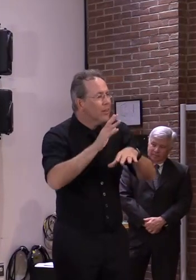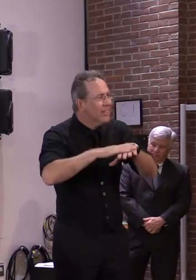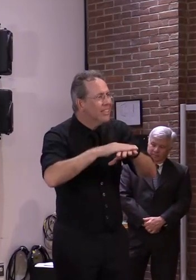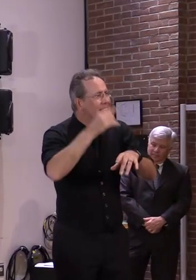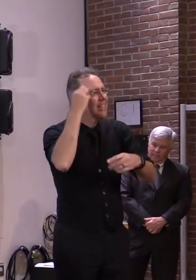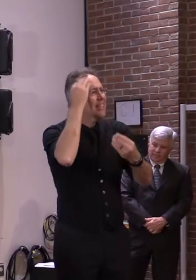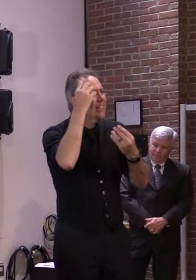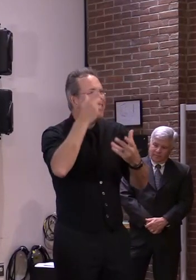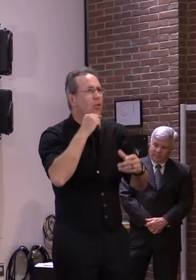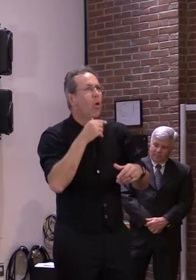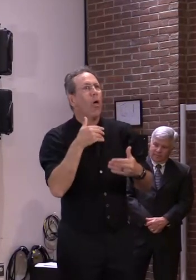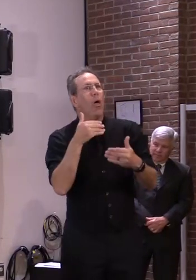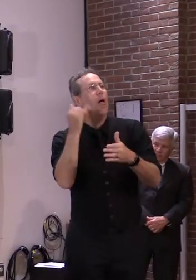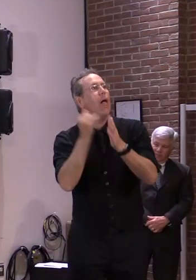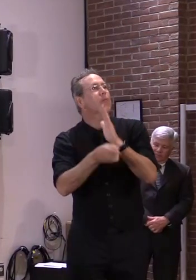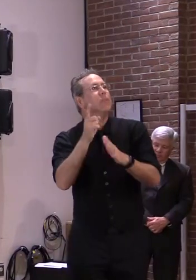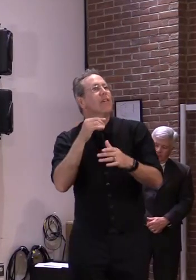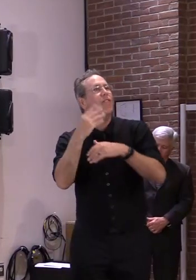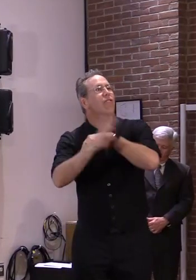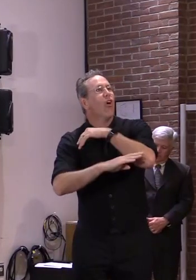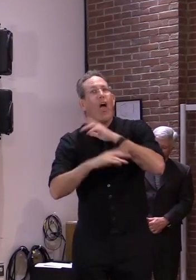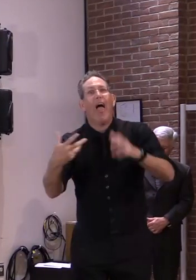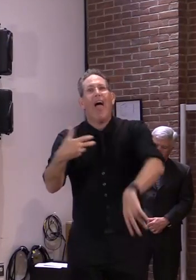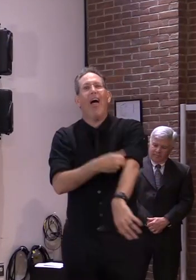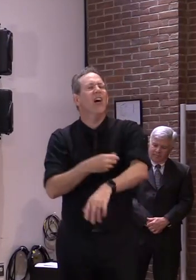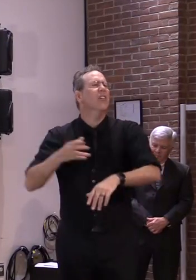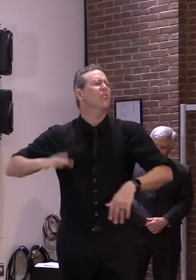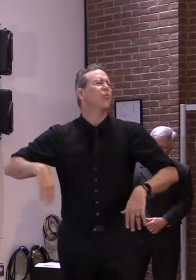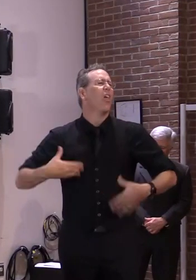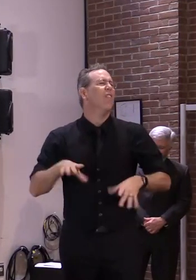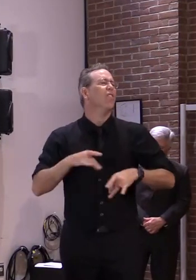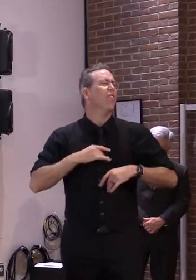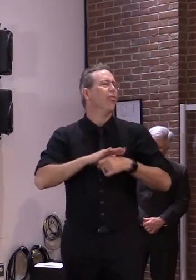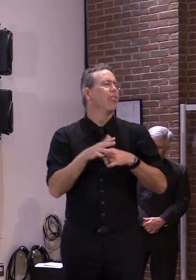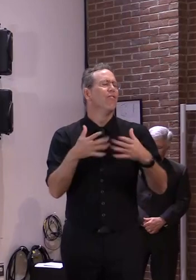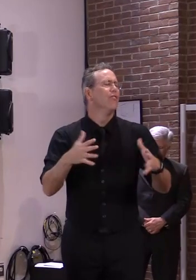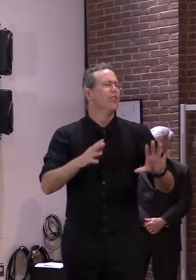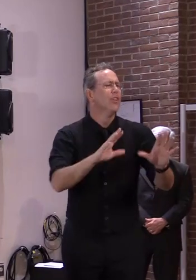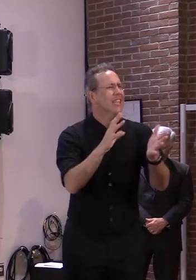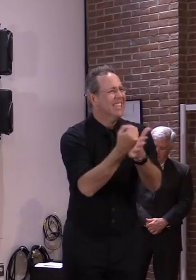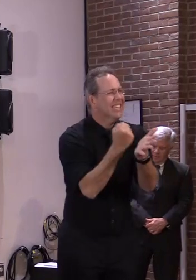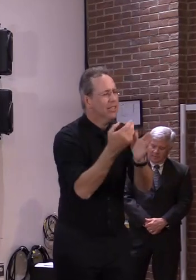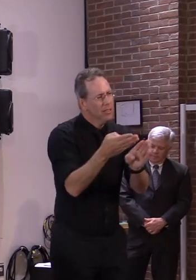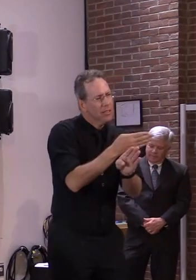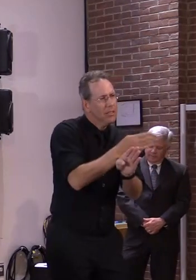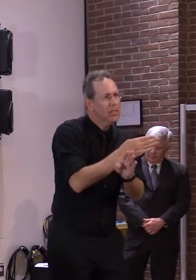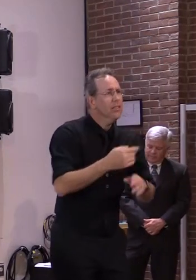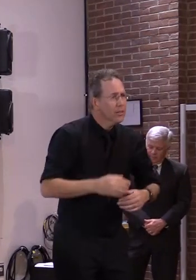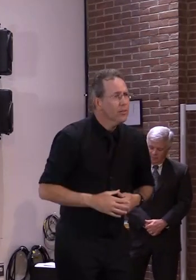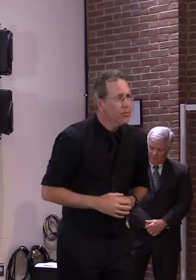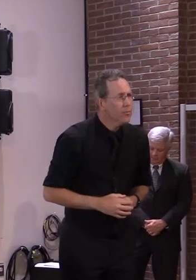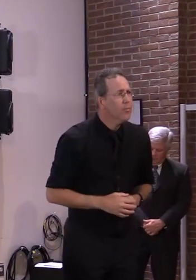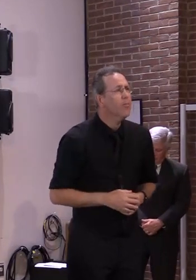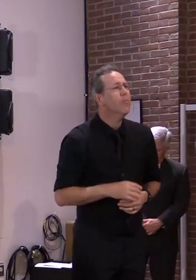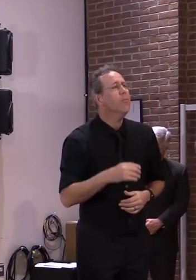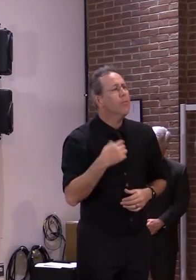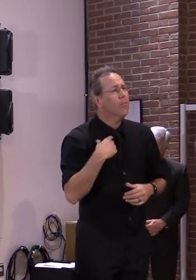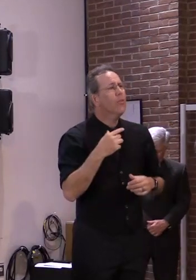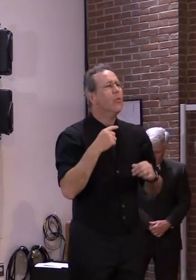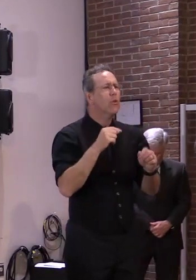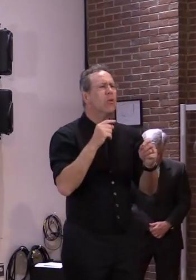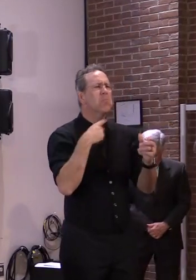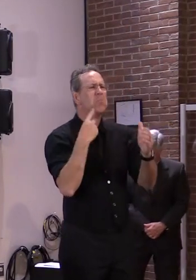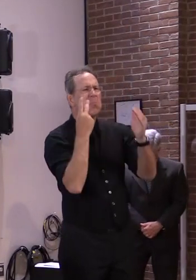Much of the answer to your question really relates to the status of the virus in general in the country and in the